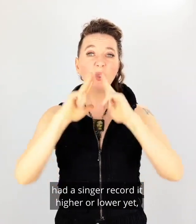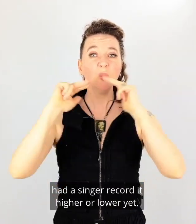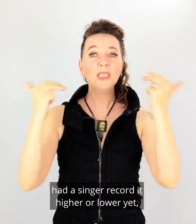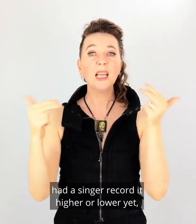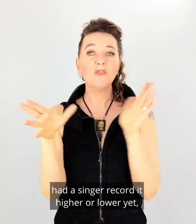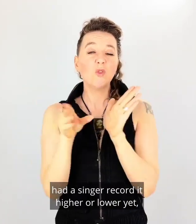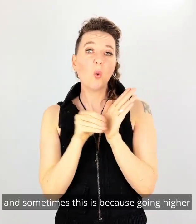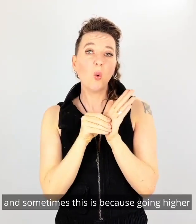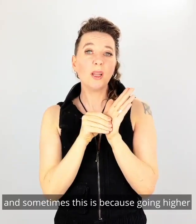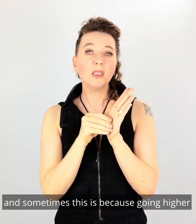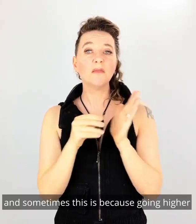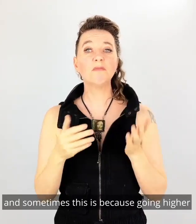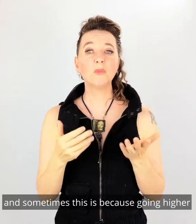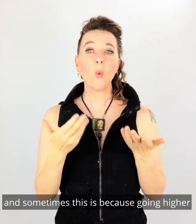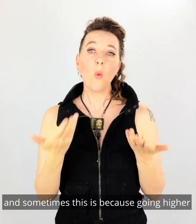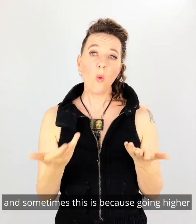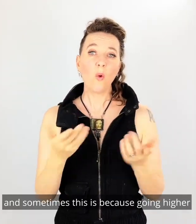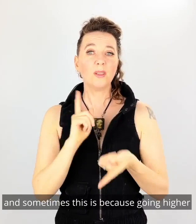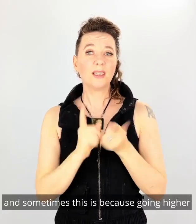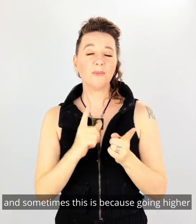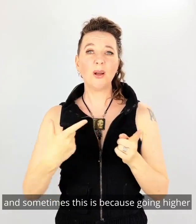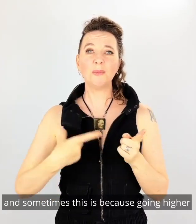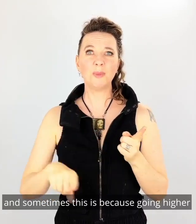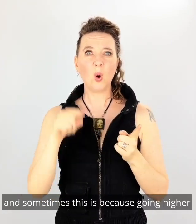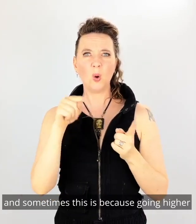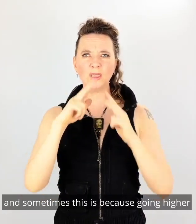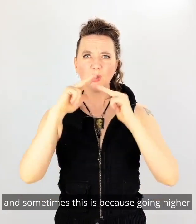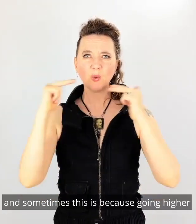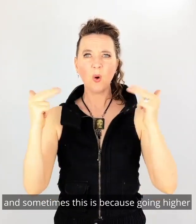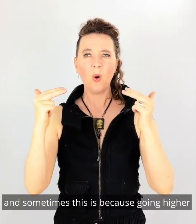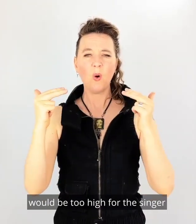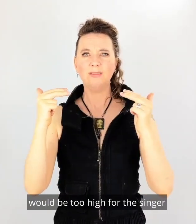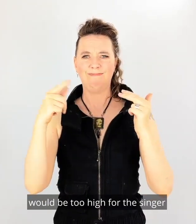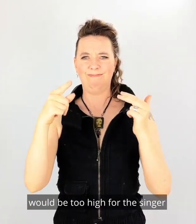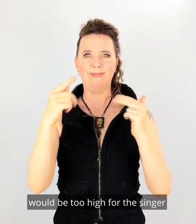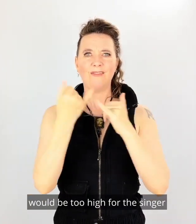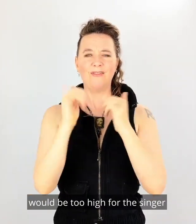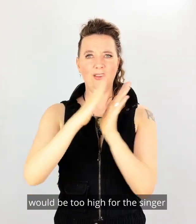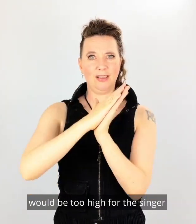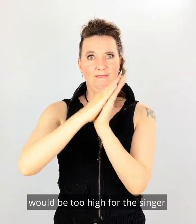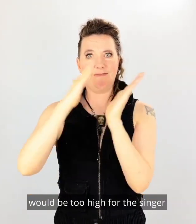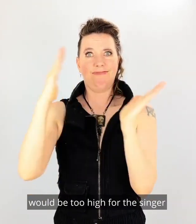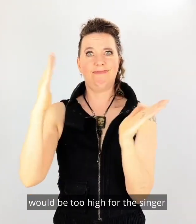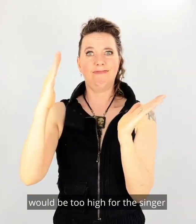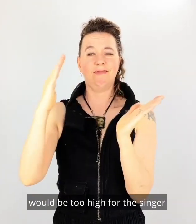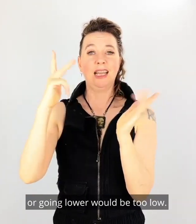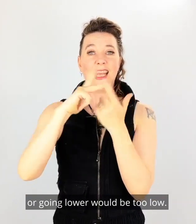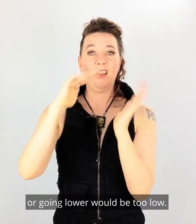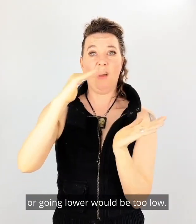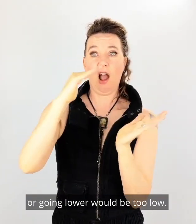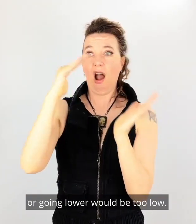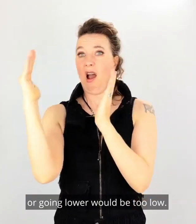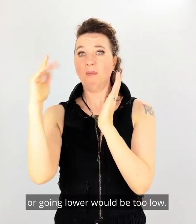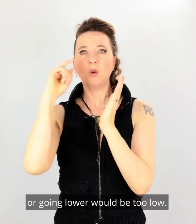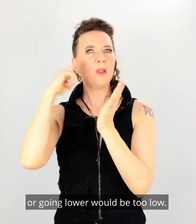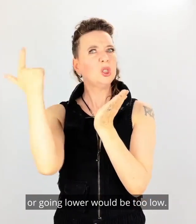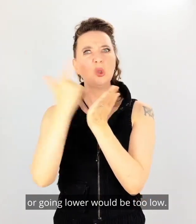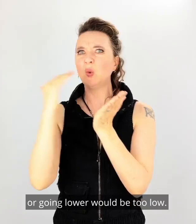yet. And sometimes this is because going higher would be too high for the singer, or going lower would be too